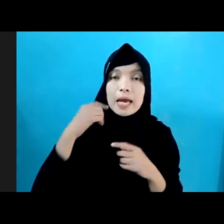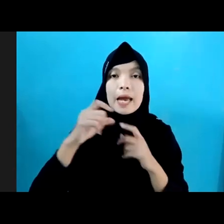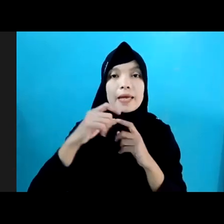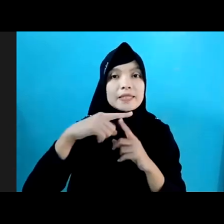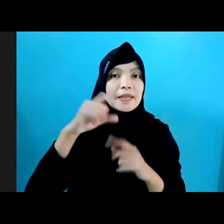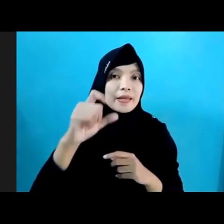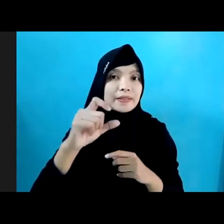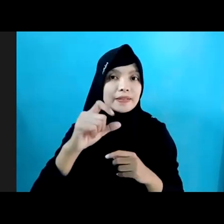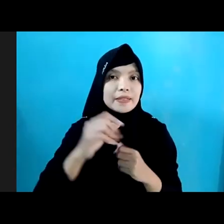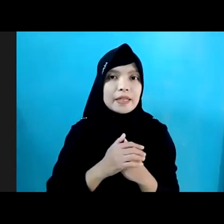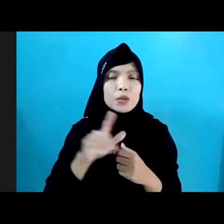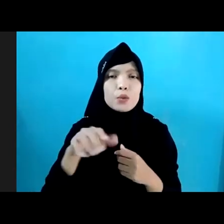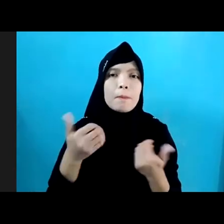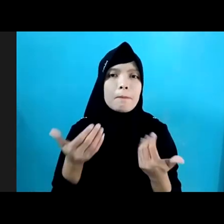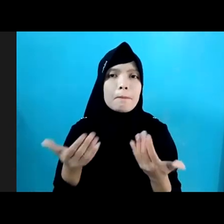Opportunities